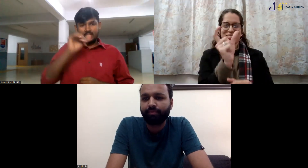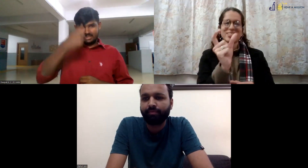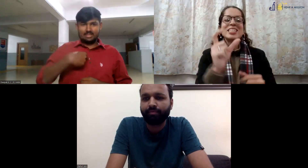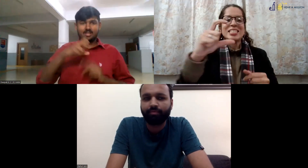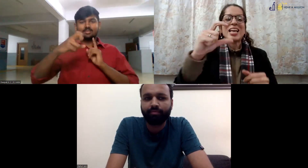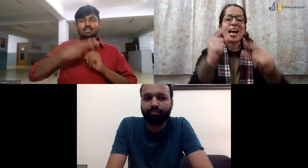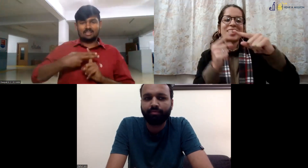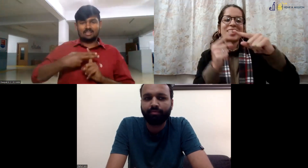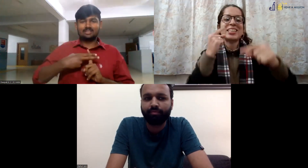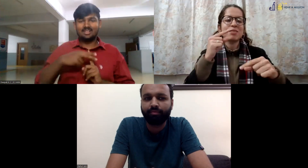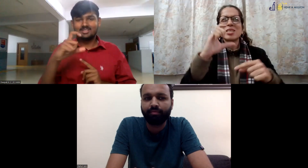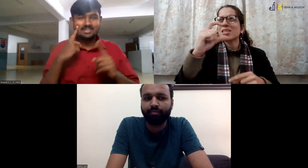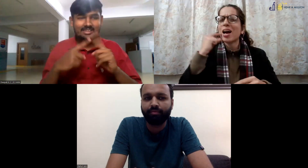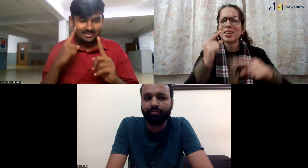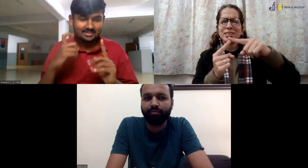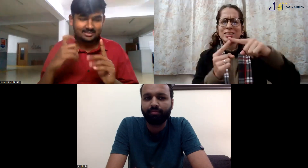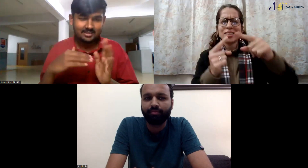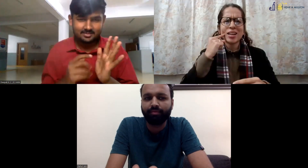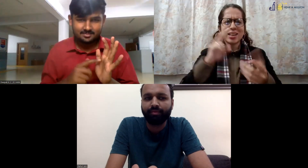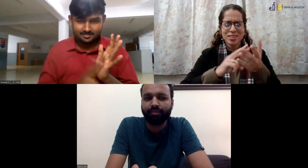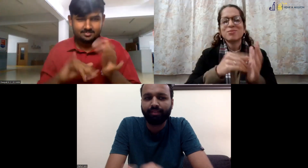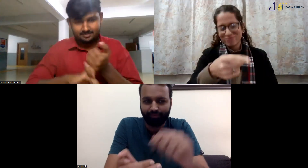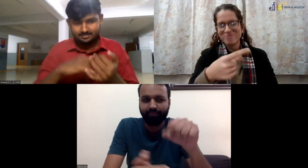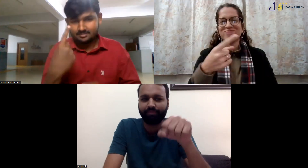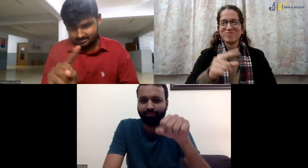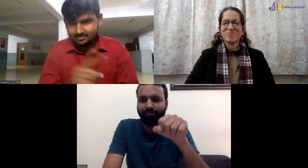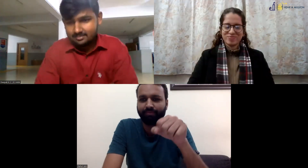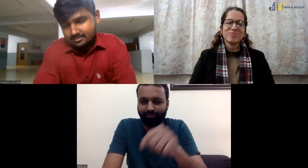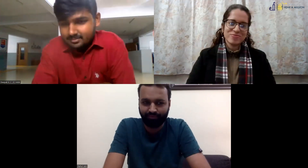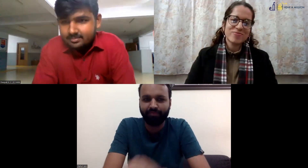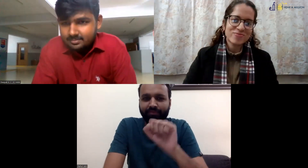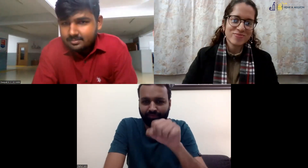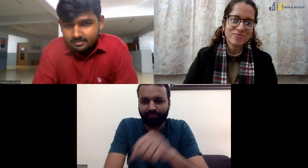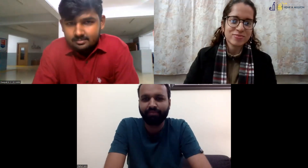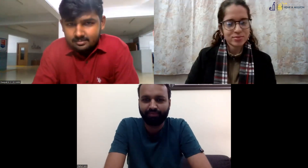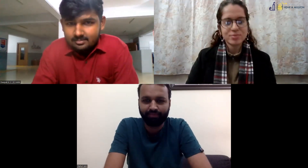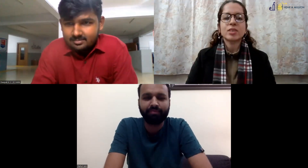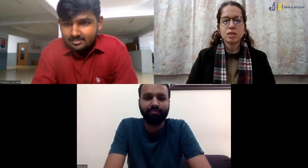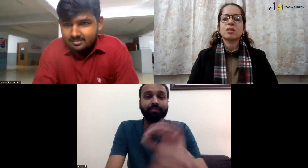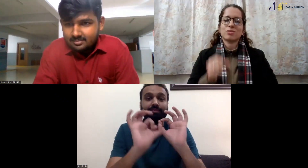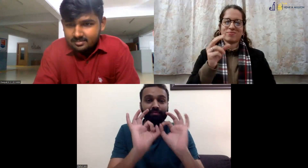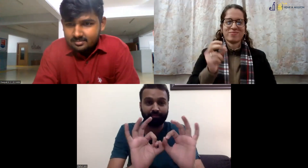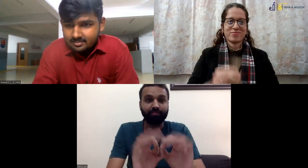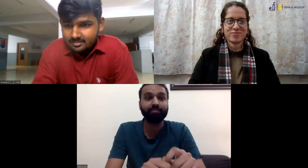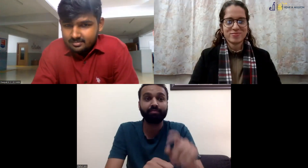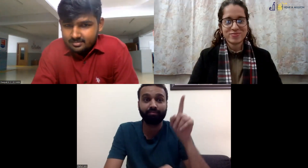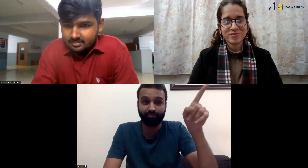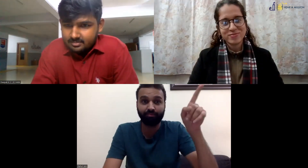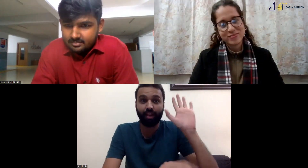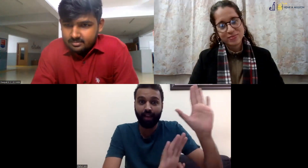called an Indian, so citizenship. Yeah, yeah.